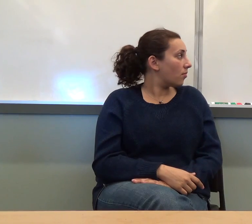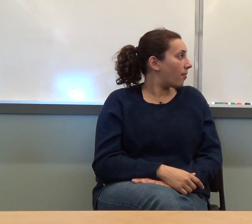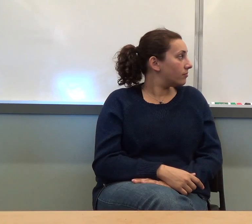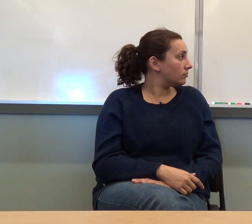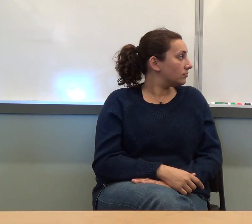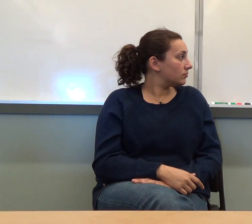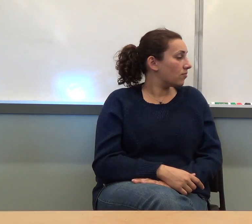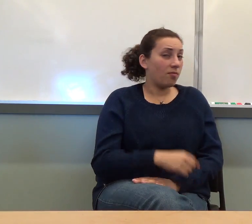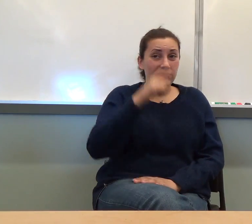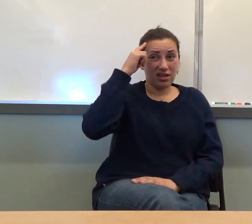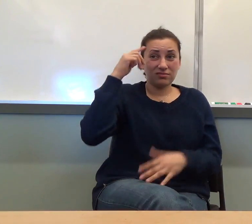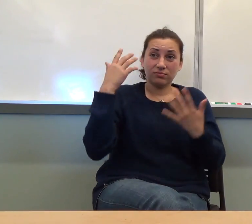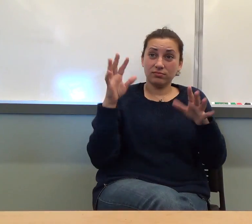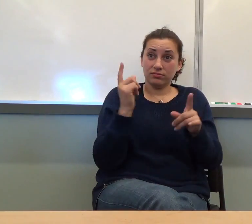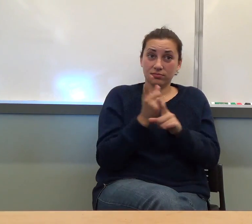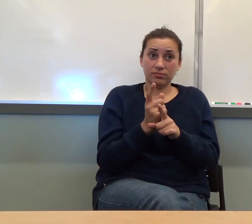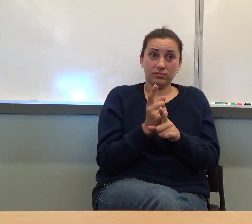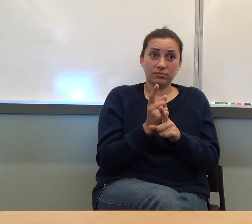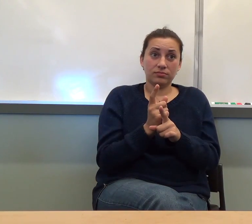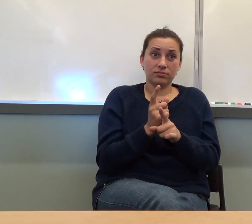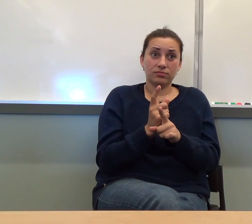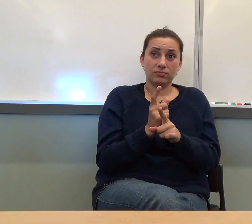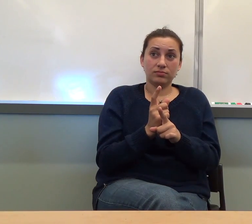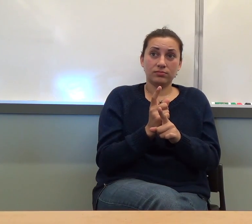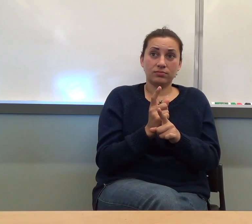And I think that's it, huh? Okay.